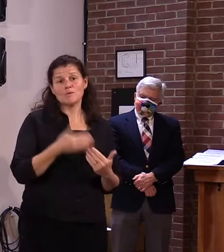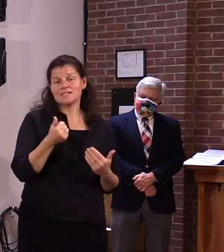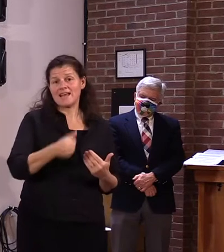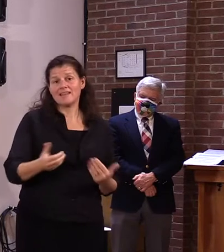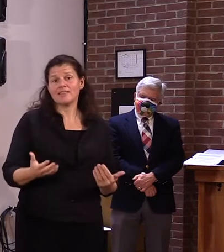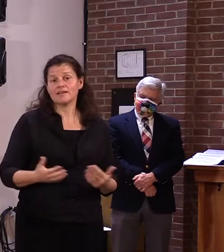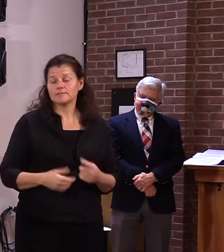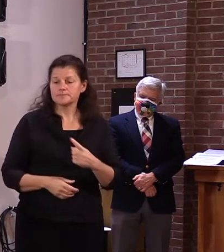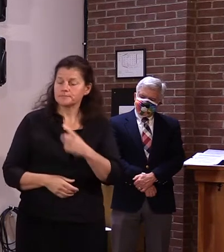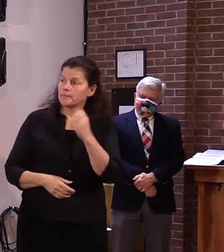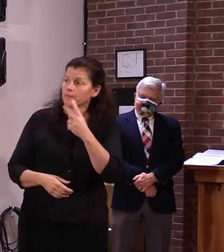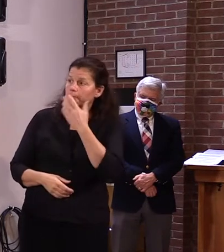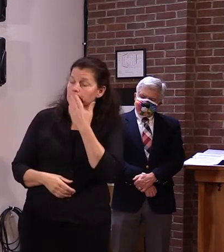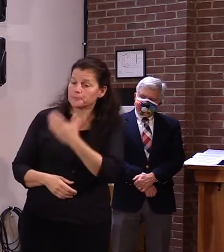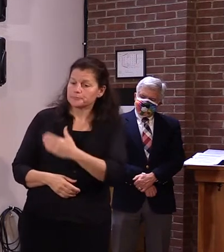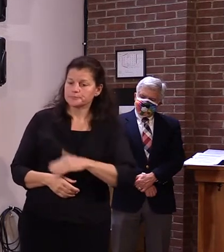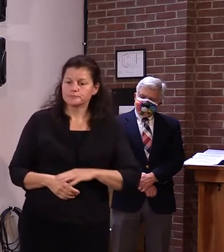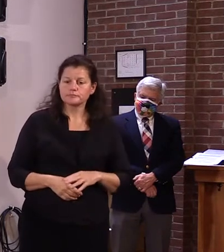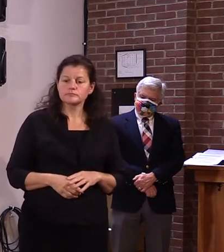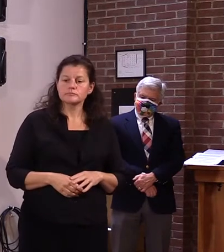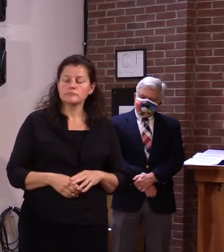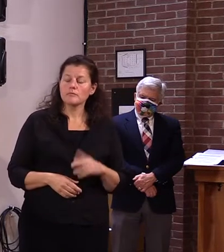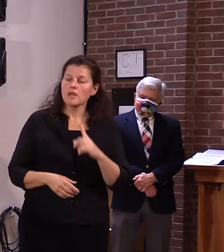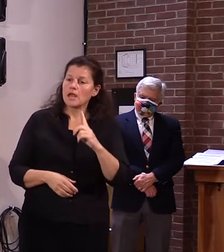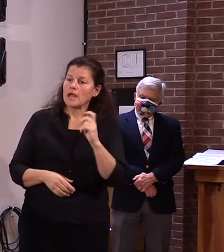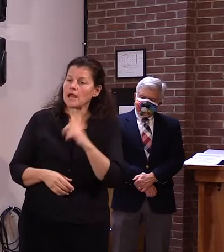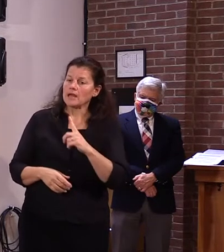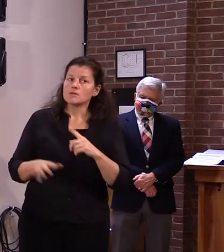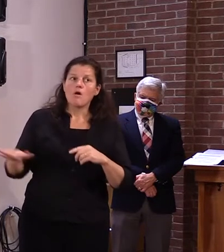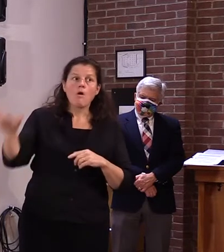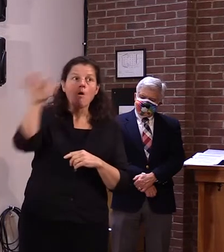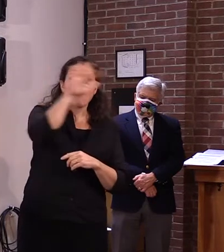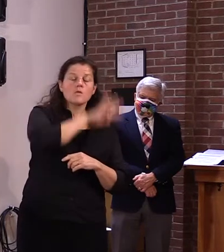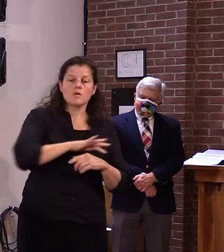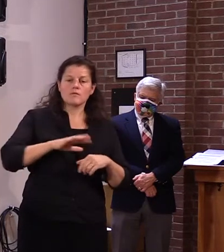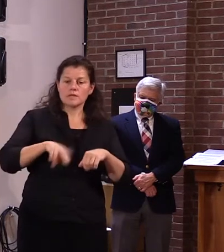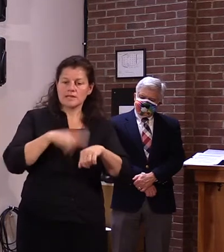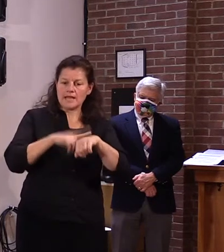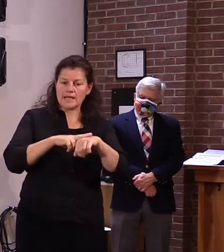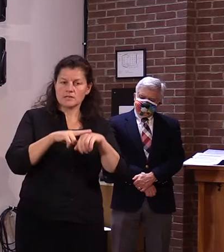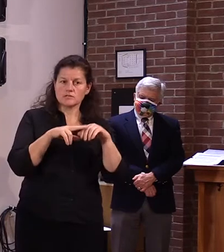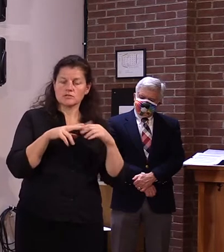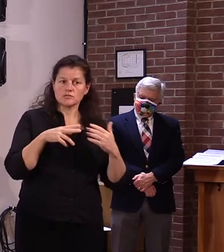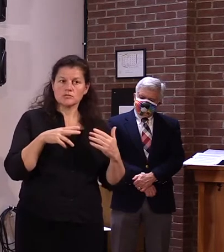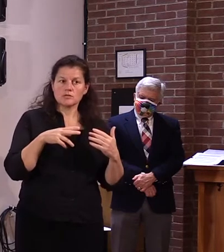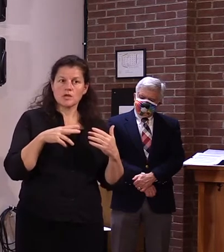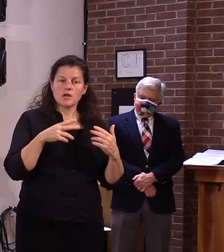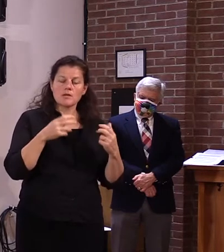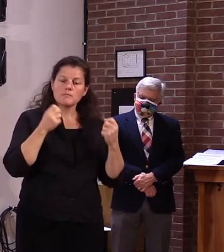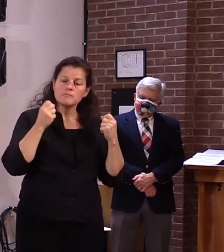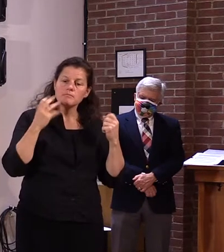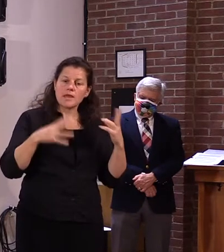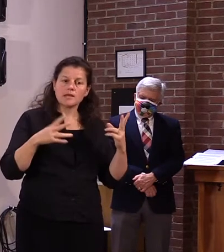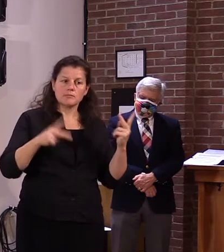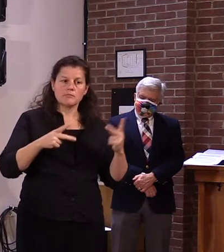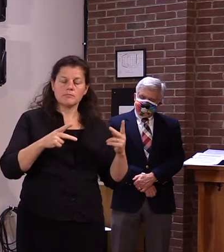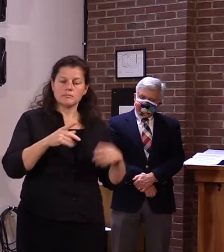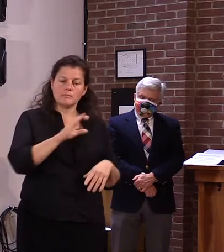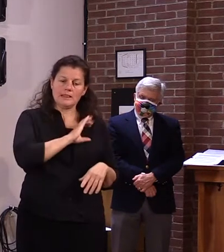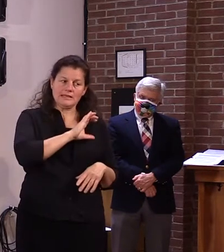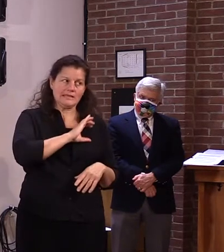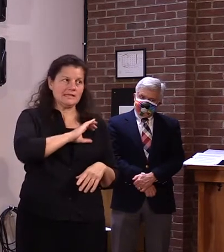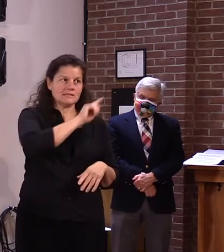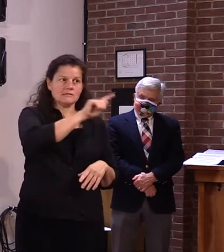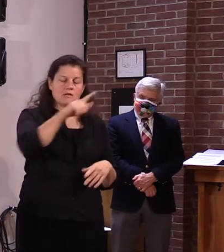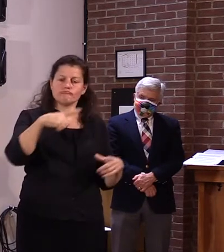Okay, thank you. Nationwide, there's been a growing number of police officer retirements since June, a lot of